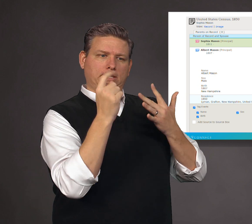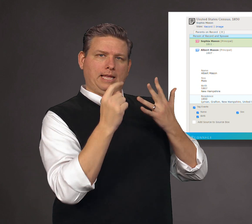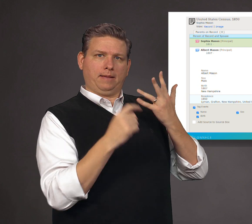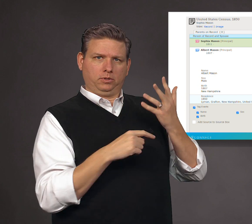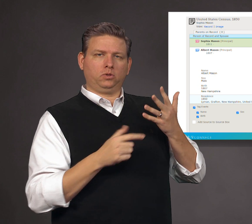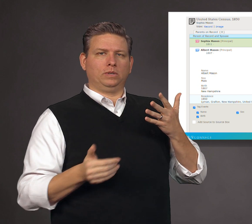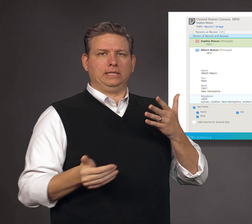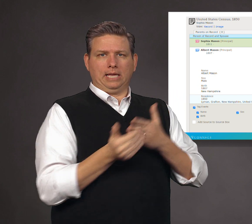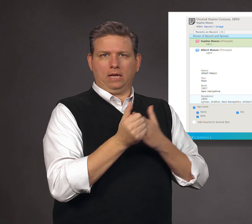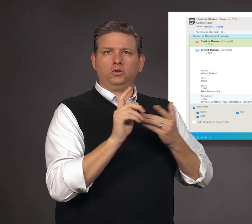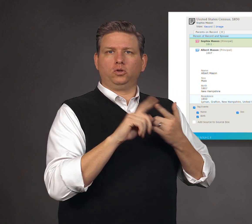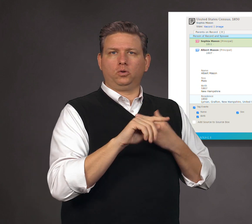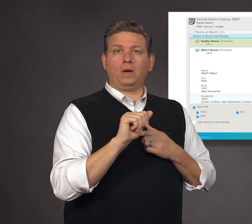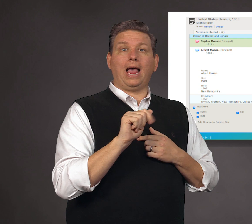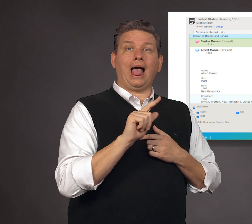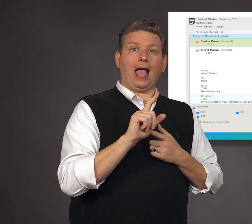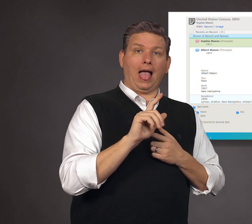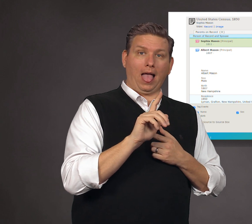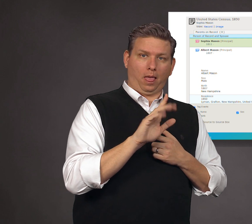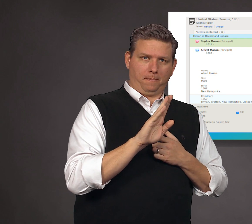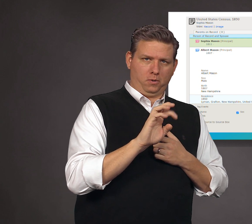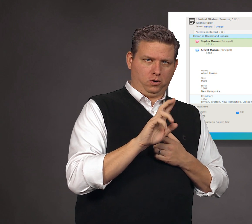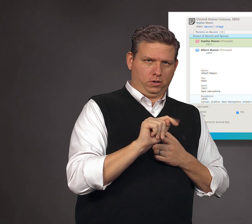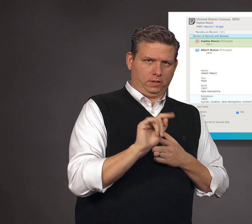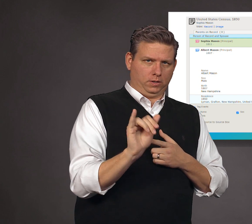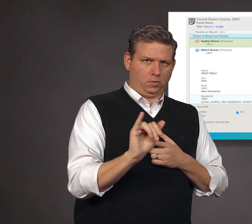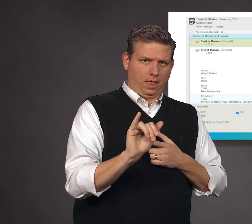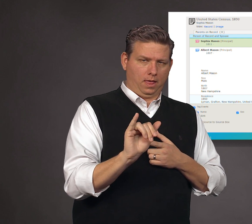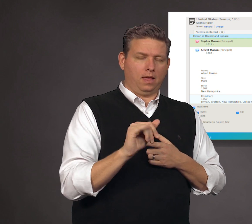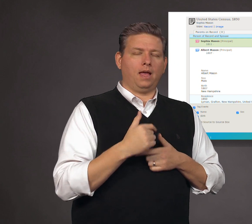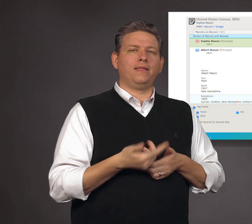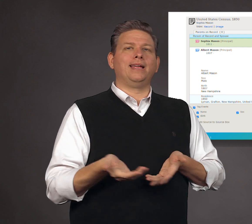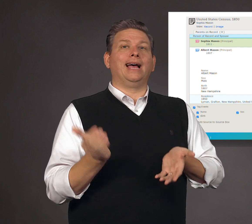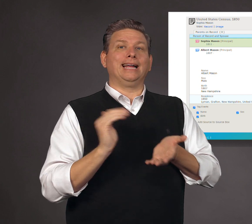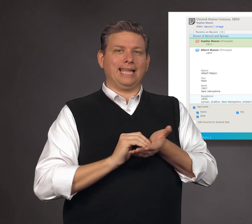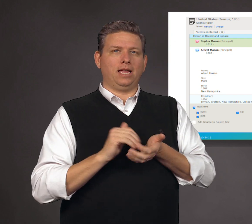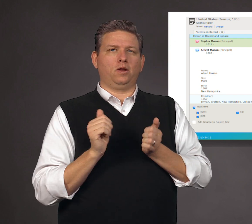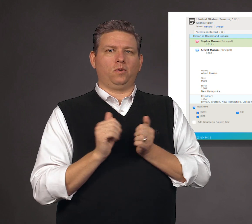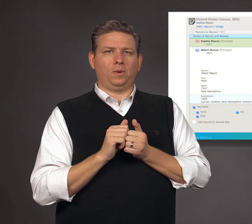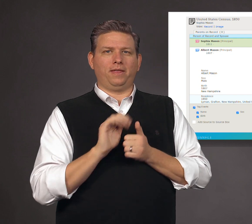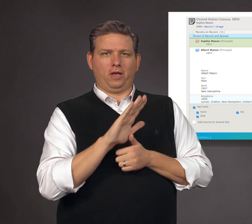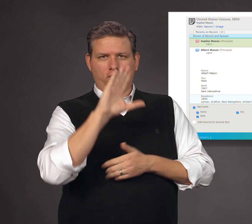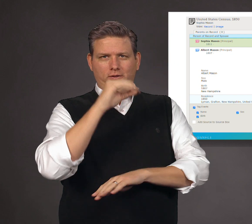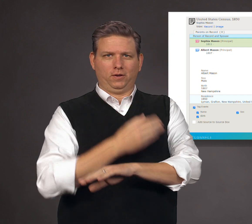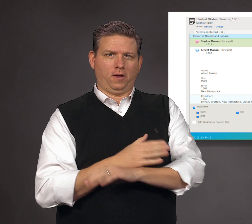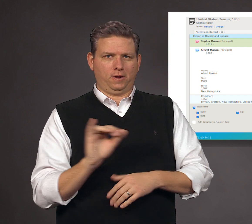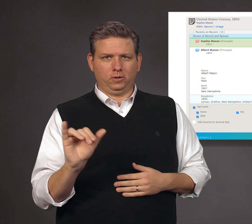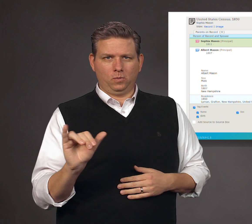attach the record to Albert. I then repeat the process for their son, Albert D. Mason.